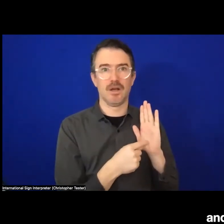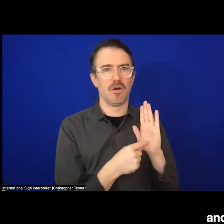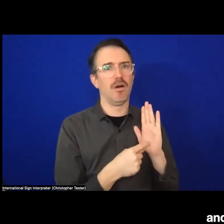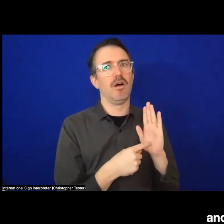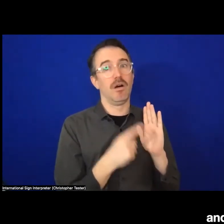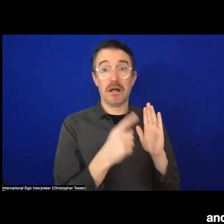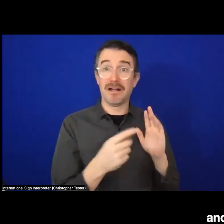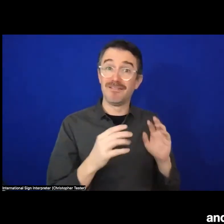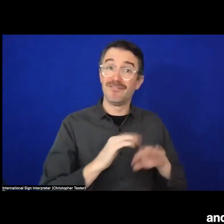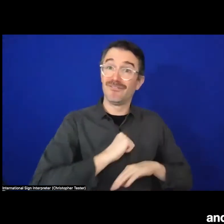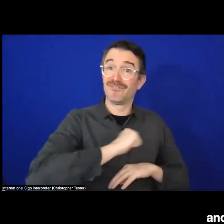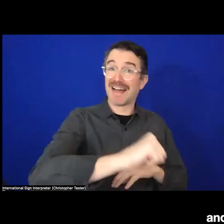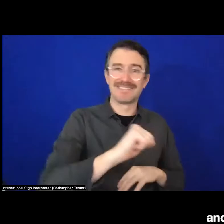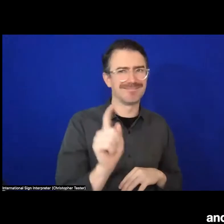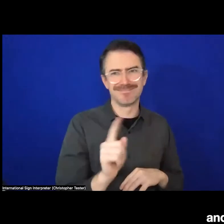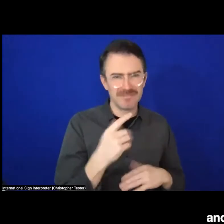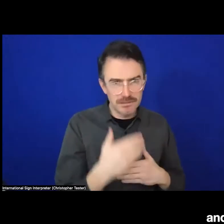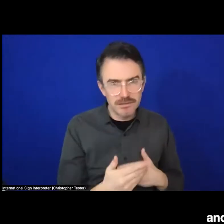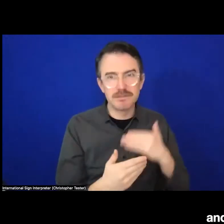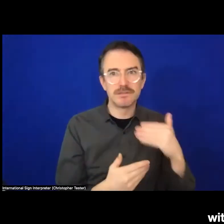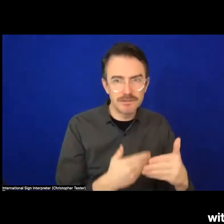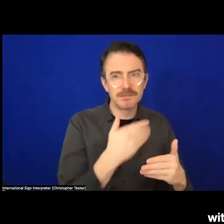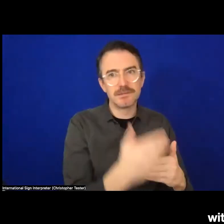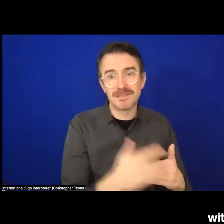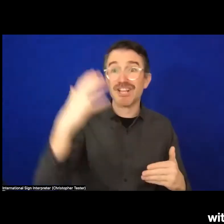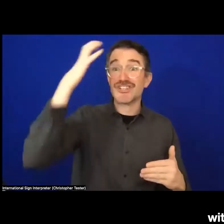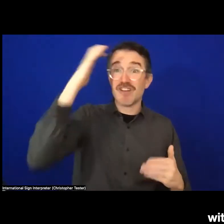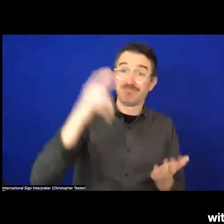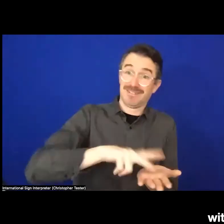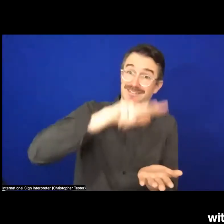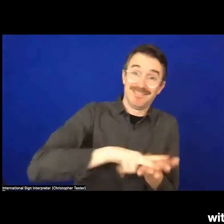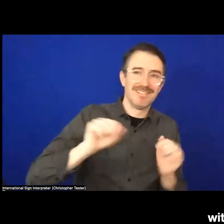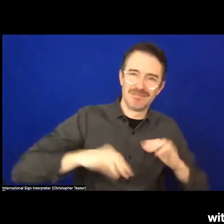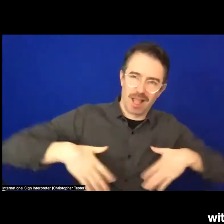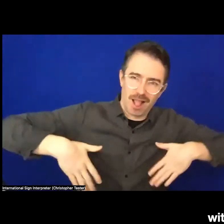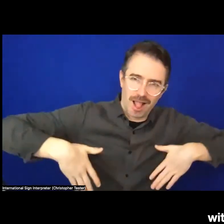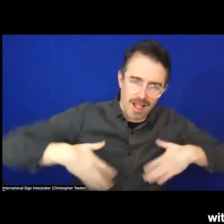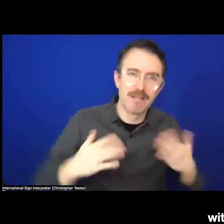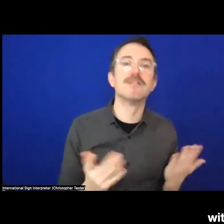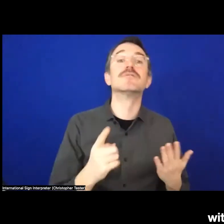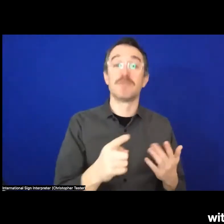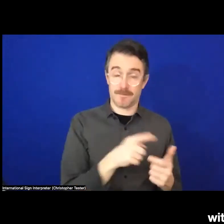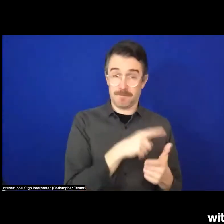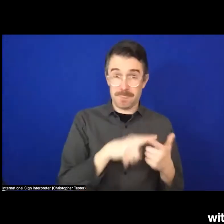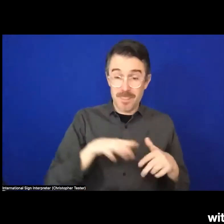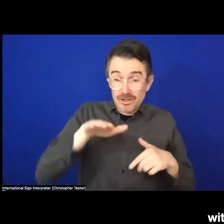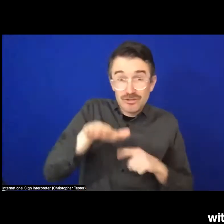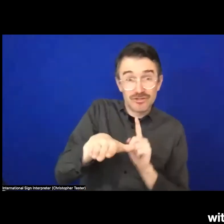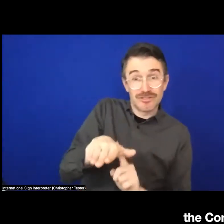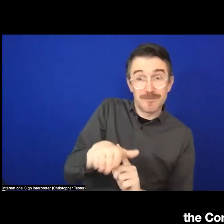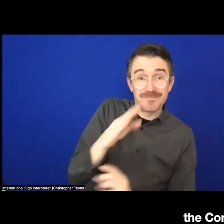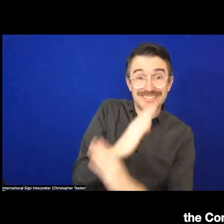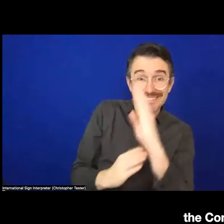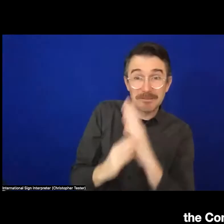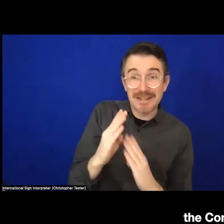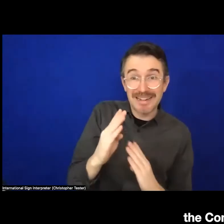government, and yet it is very critical in ensuring that children with disabilities access inclusive education, as is